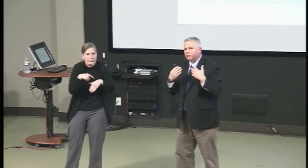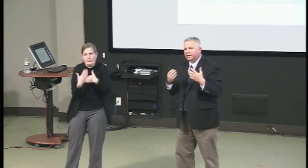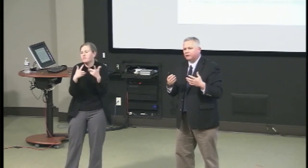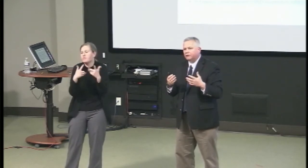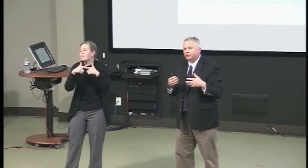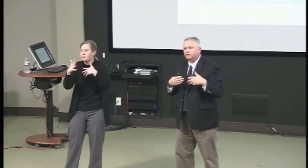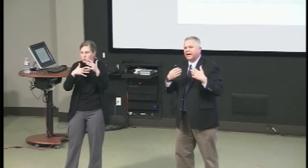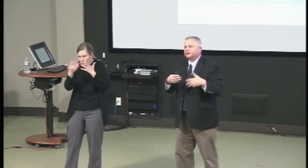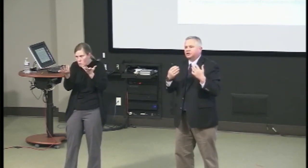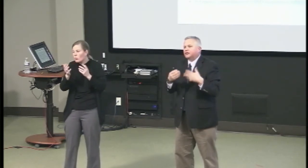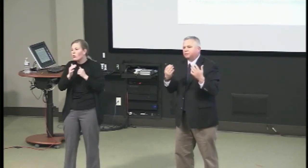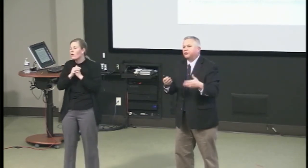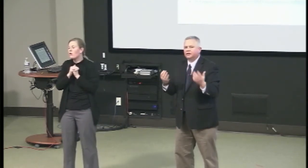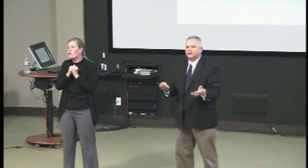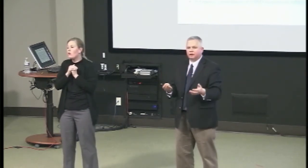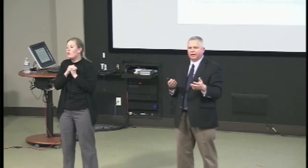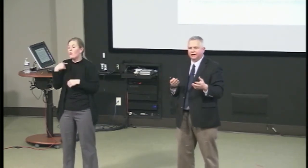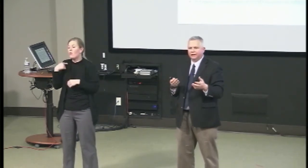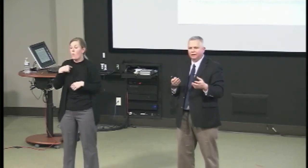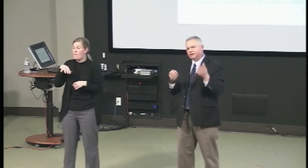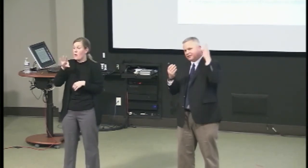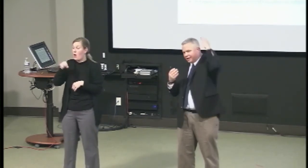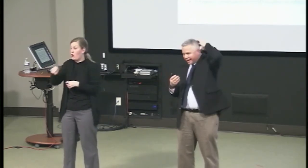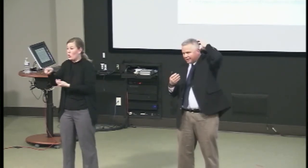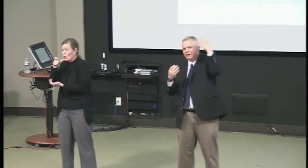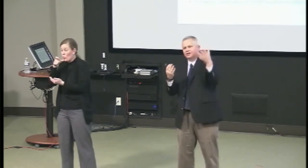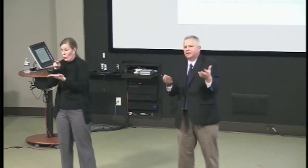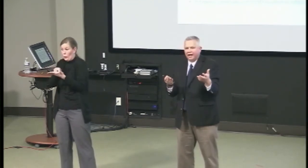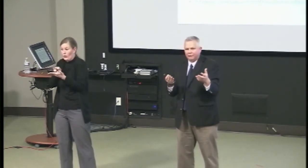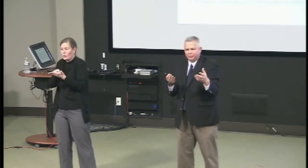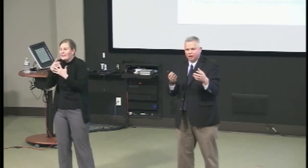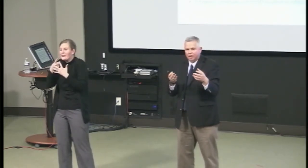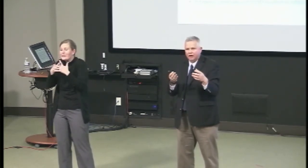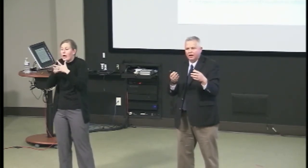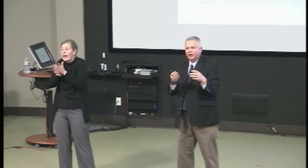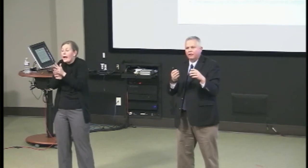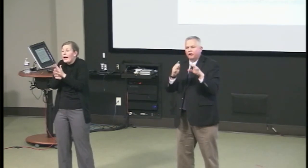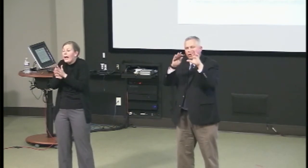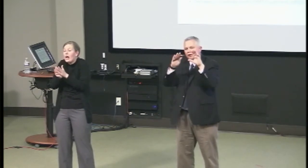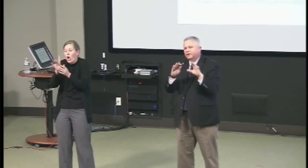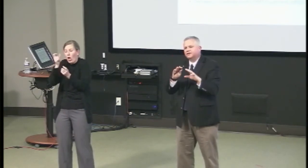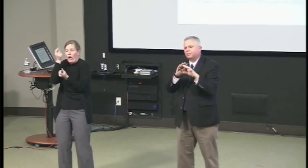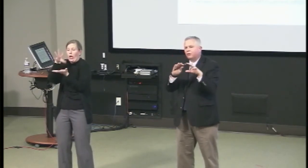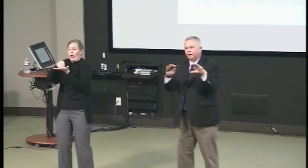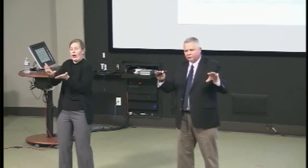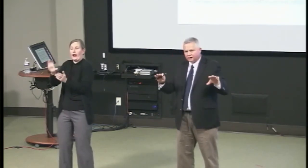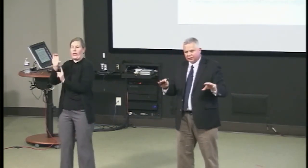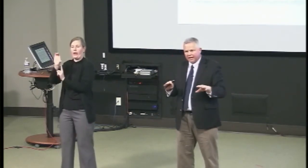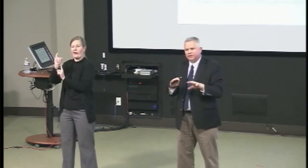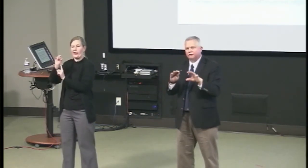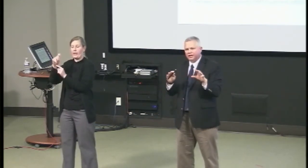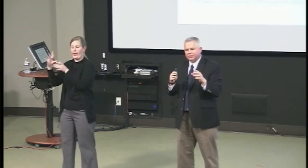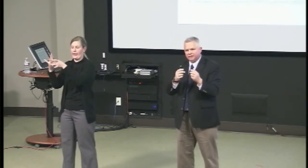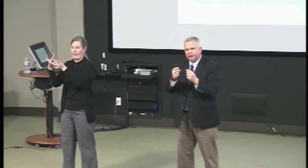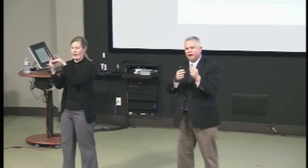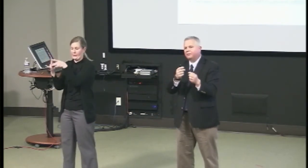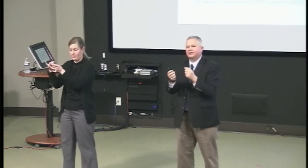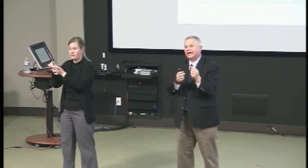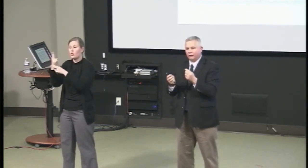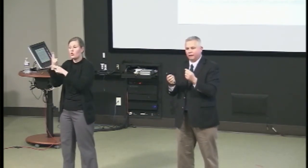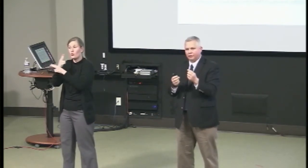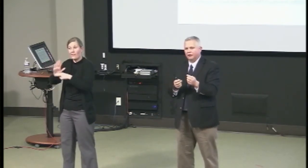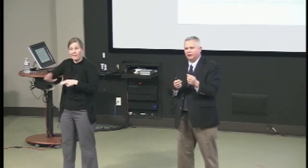look at a reading who's actually just building the circuit, which is connecting vision and language, The cortical and subcortical sets of regions